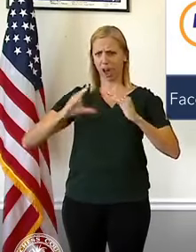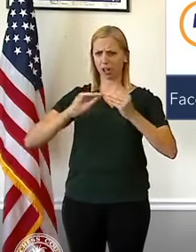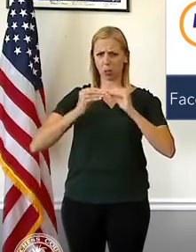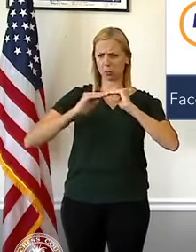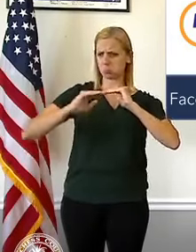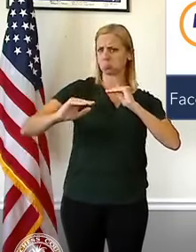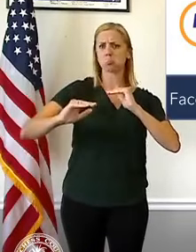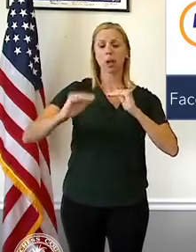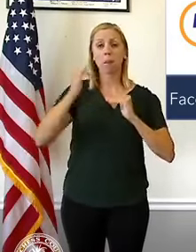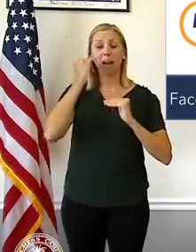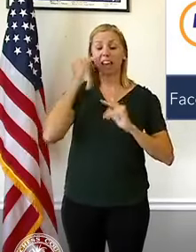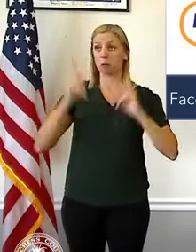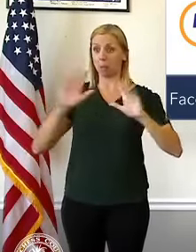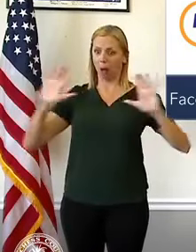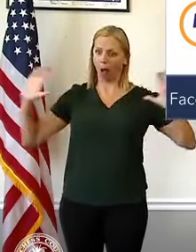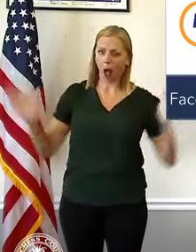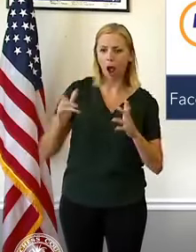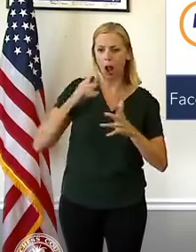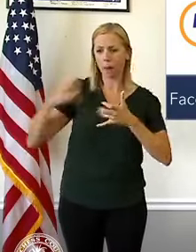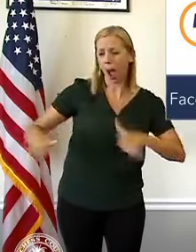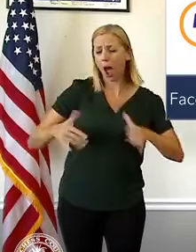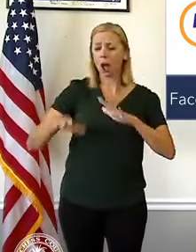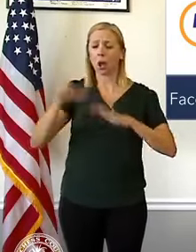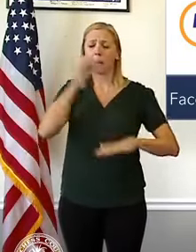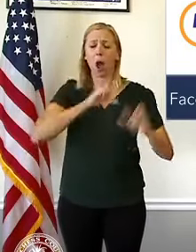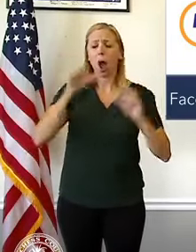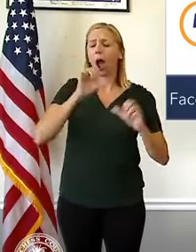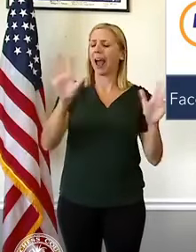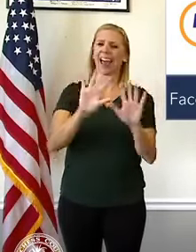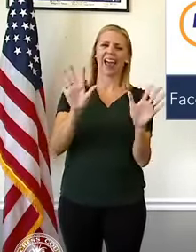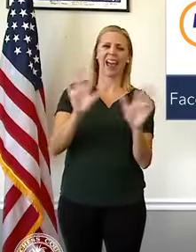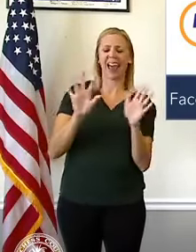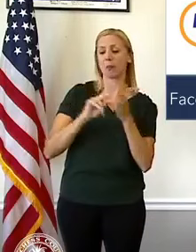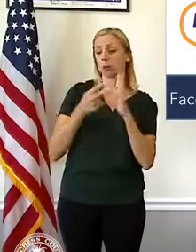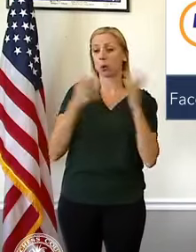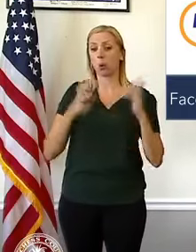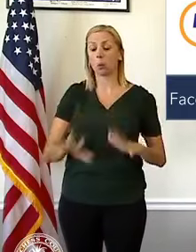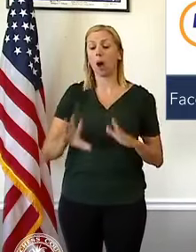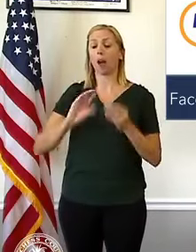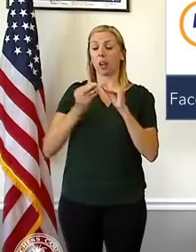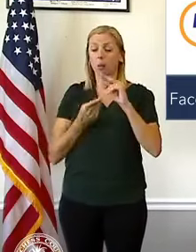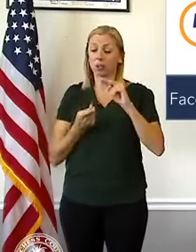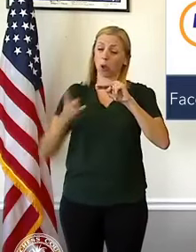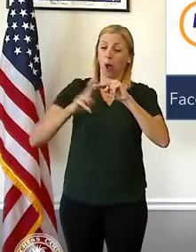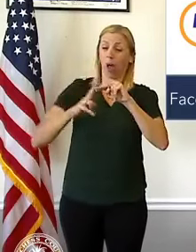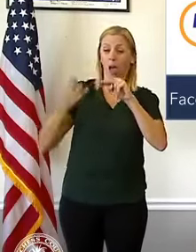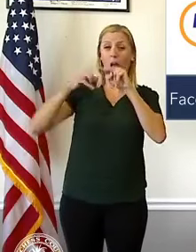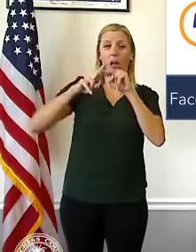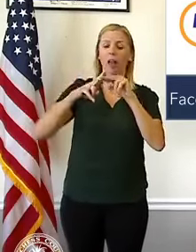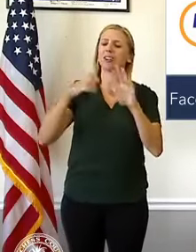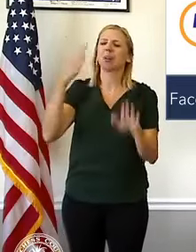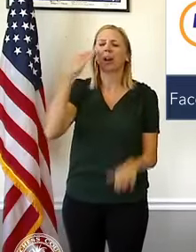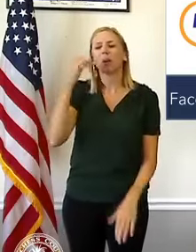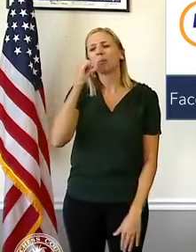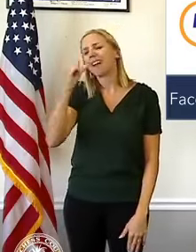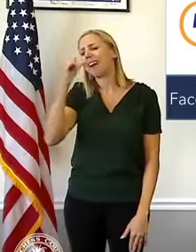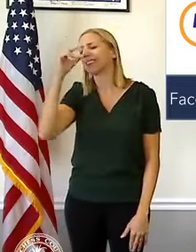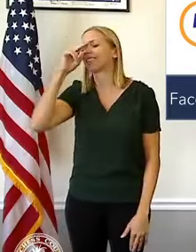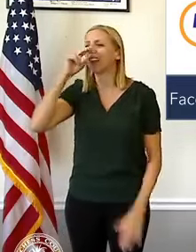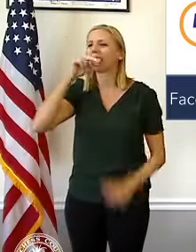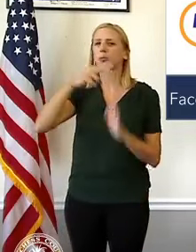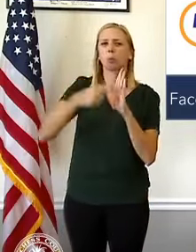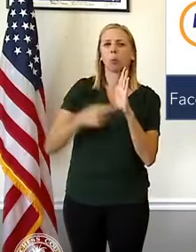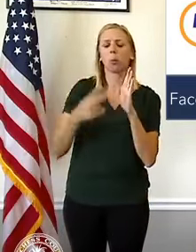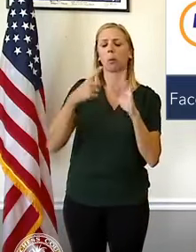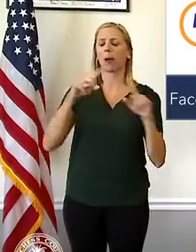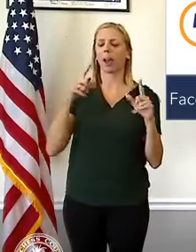flat. So I don't happen to agree that you create these new rules that people find humorous or not enforceable in order to get